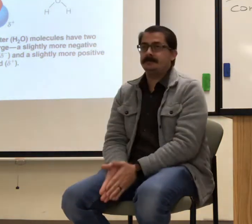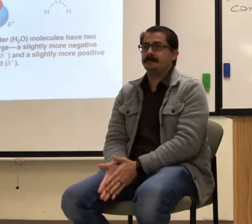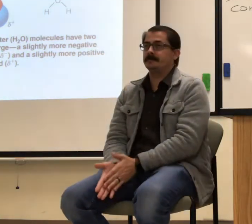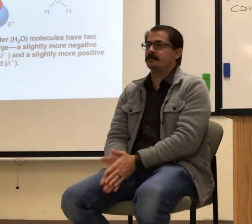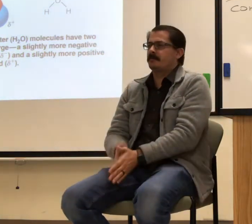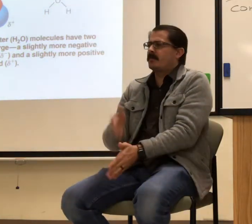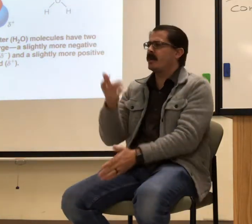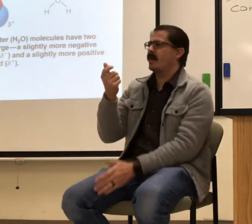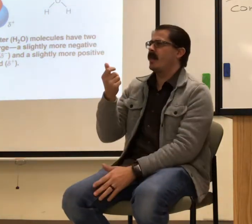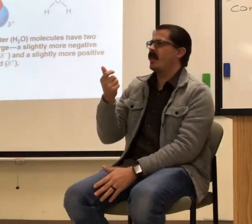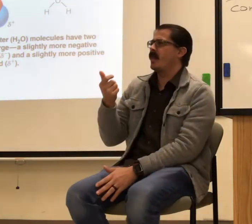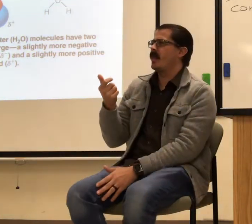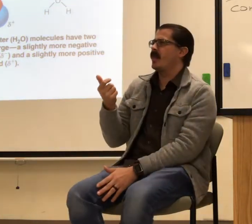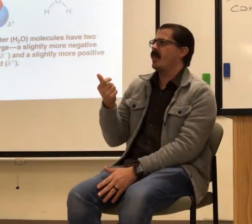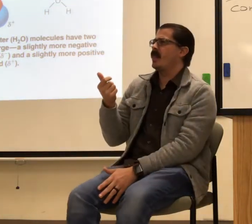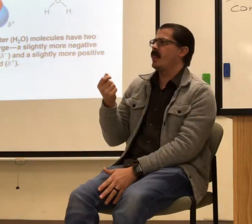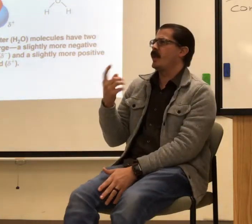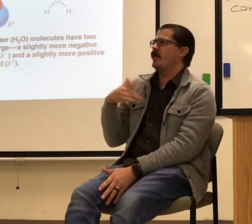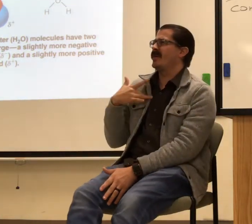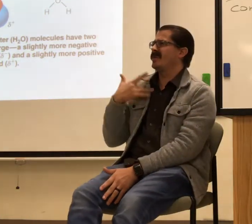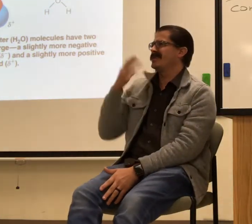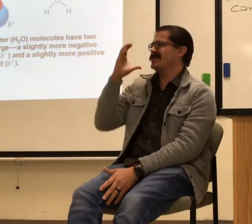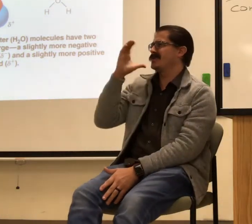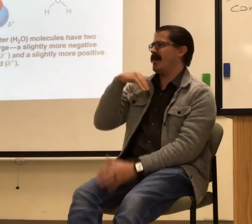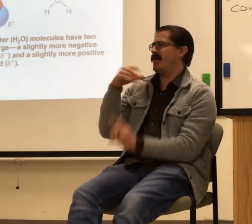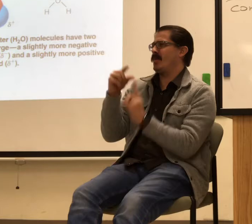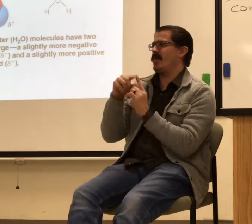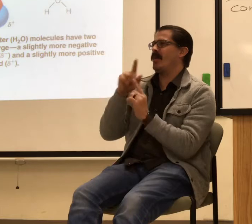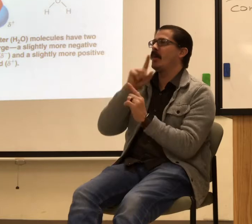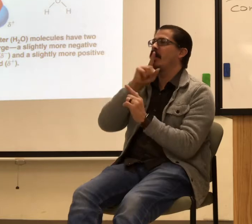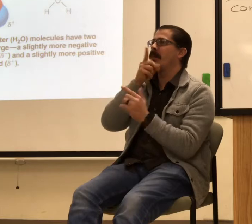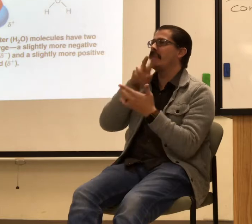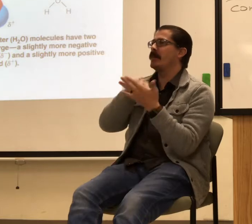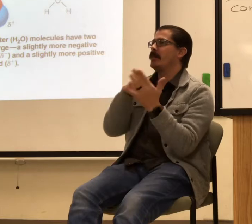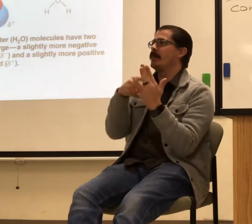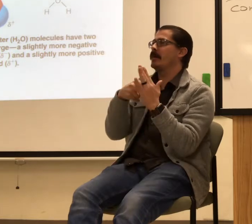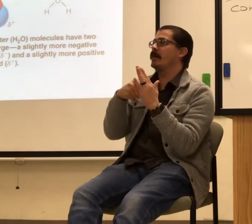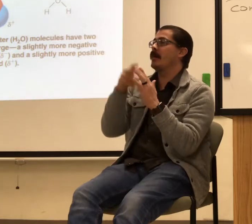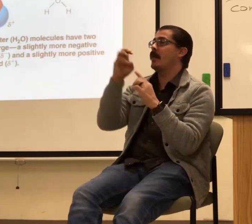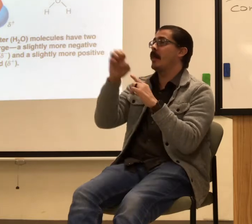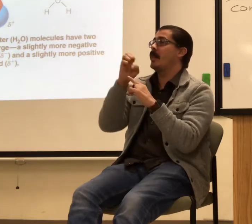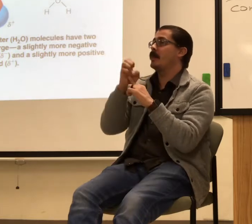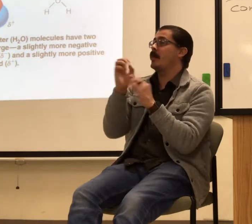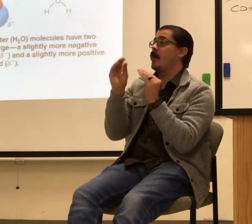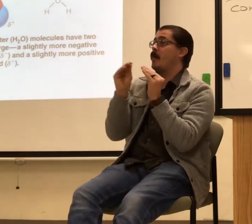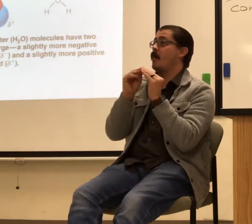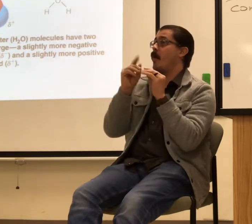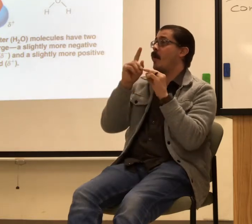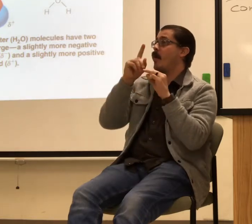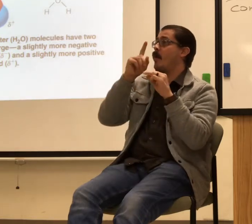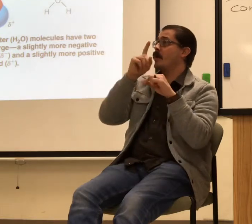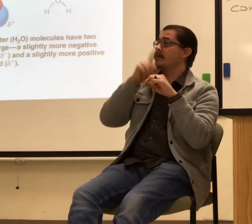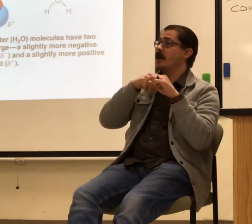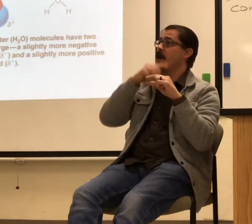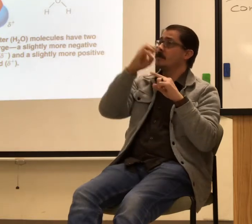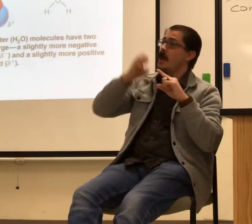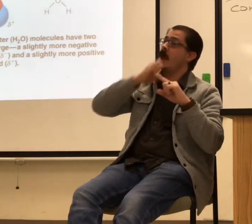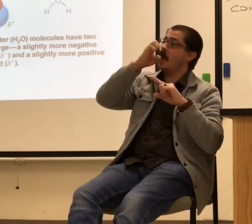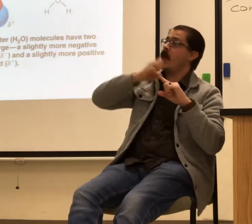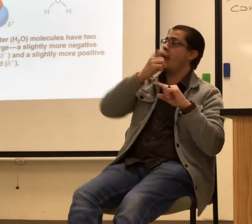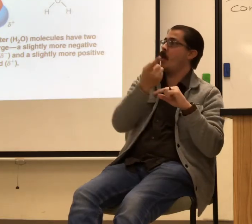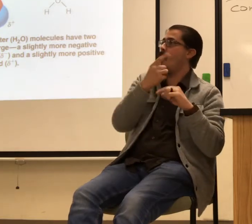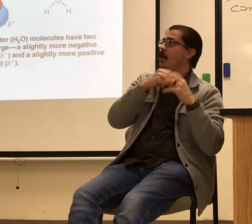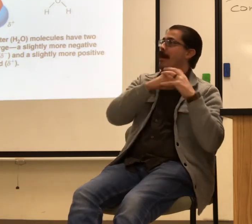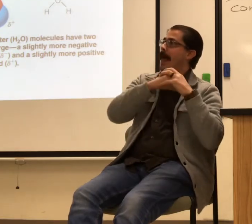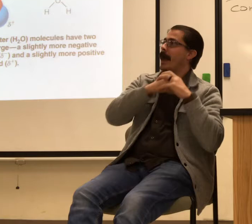Kind of an odd term. I think what this essentially means is that the electrons spend more time spinning around one atom than the